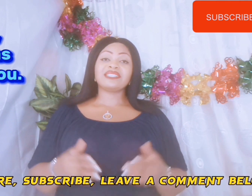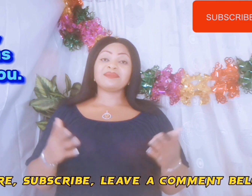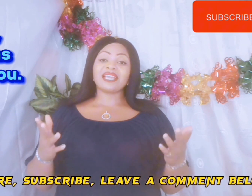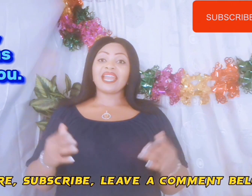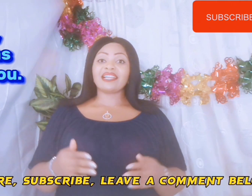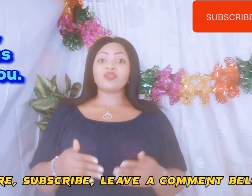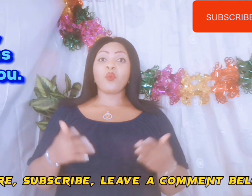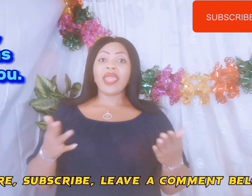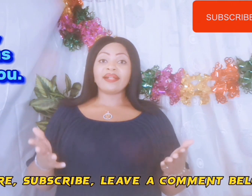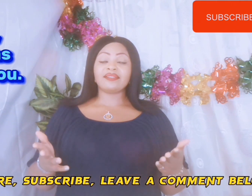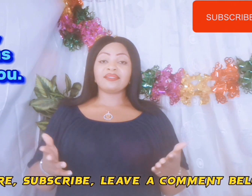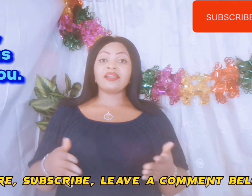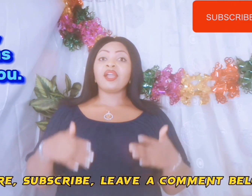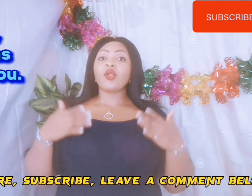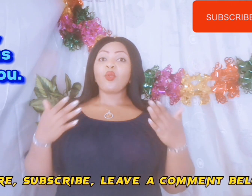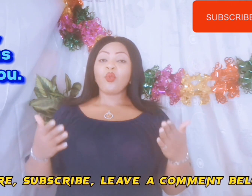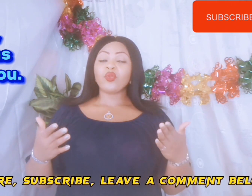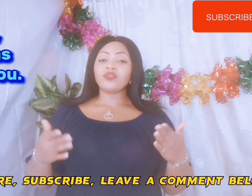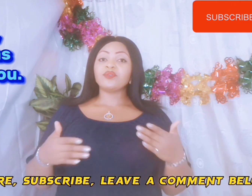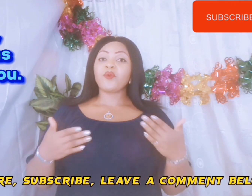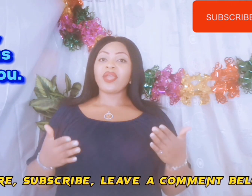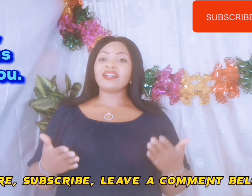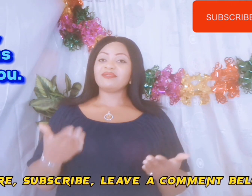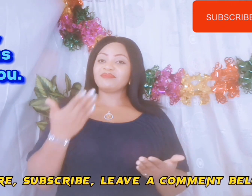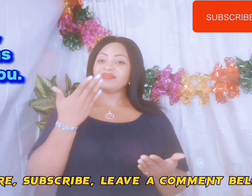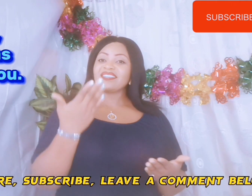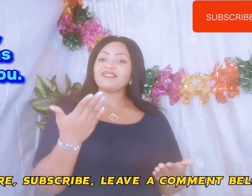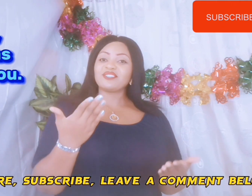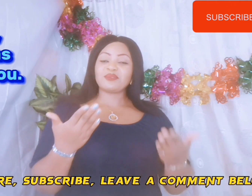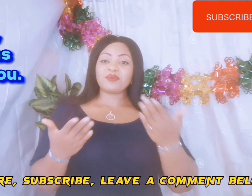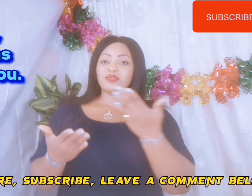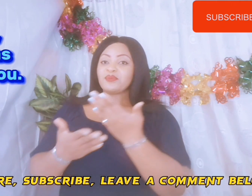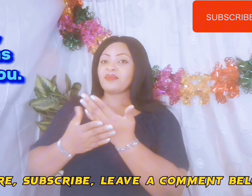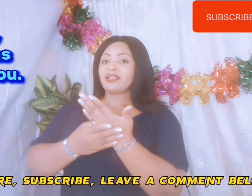as thank you. Okay, this is how to sign it.